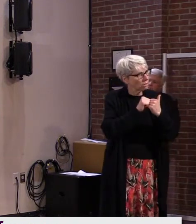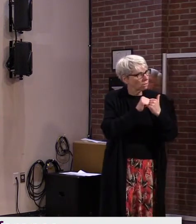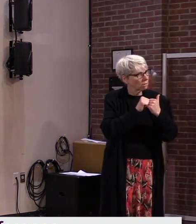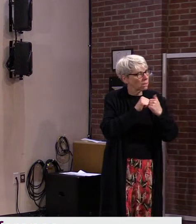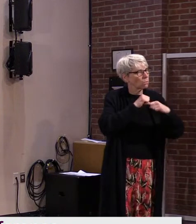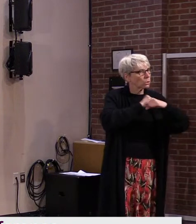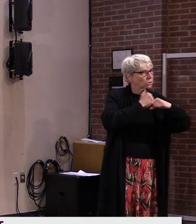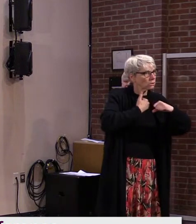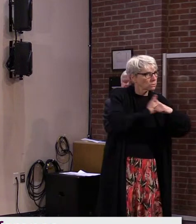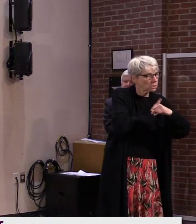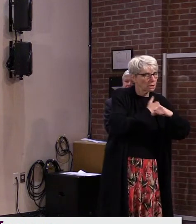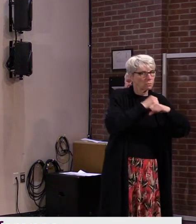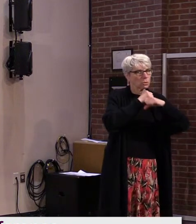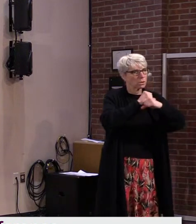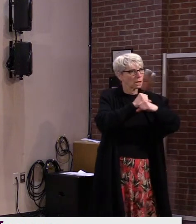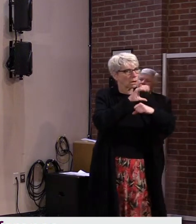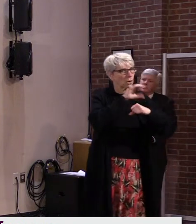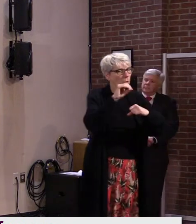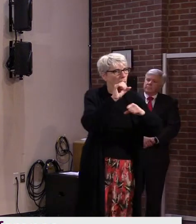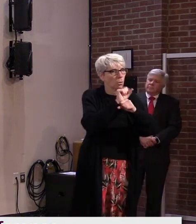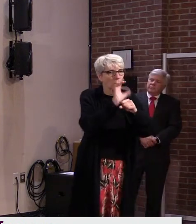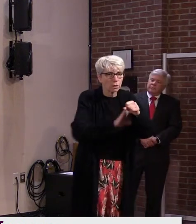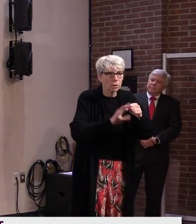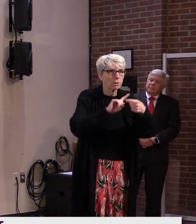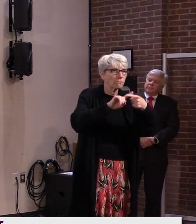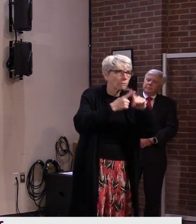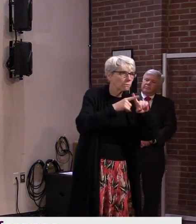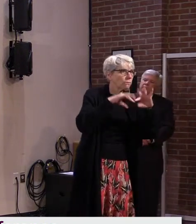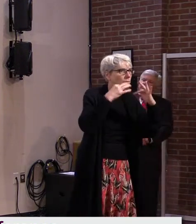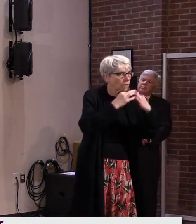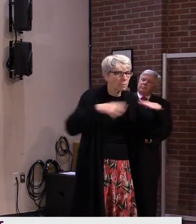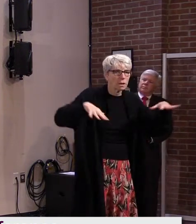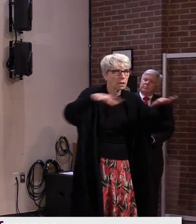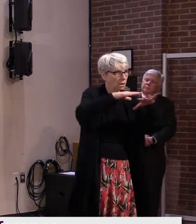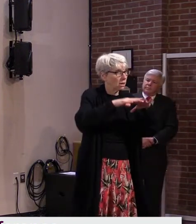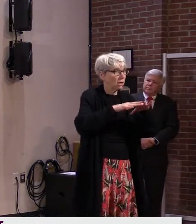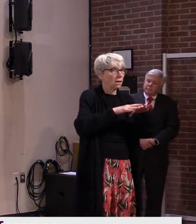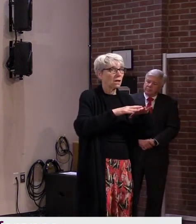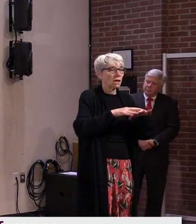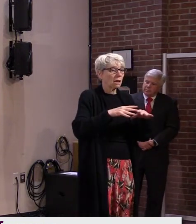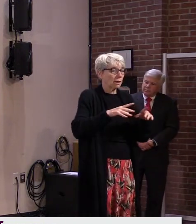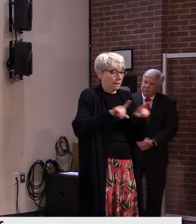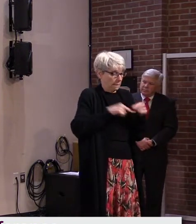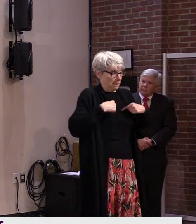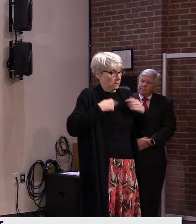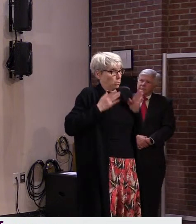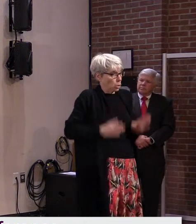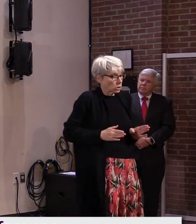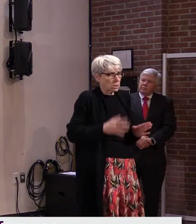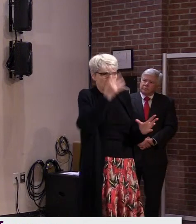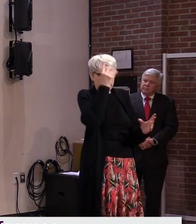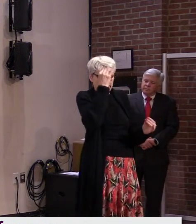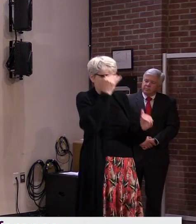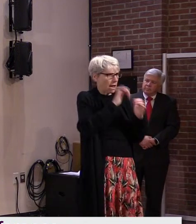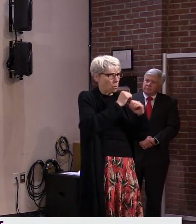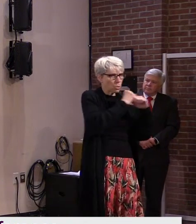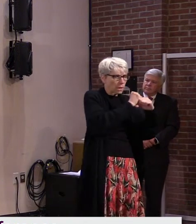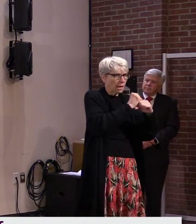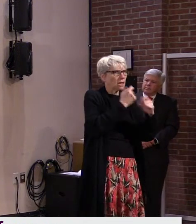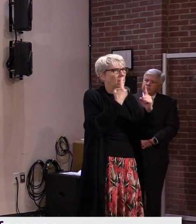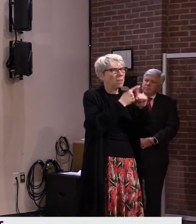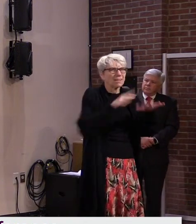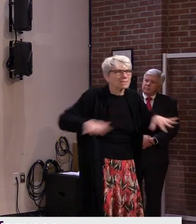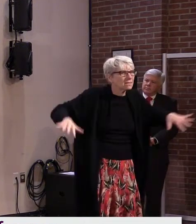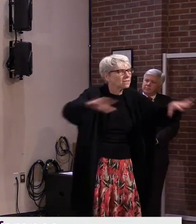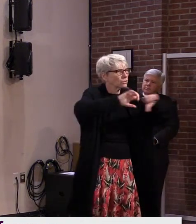families, and our coworkers, and everyone, both individually and collectively. We aren't in the same place